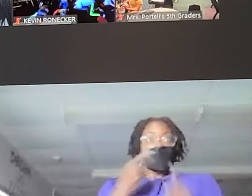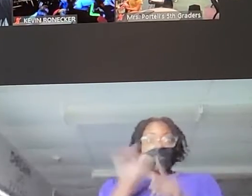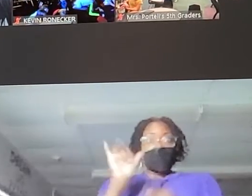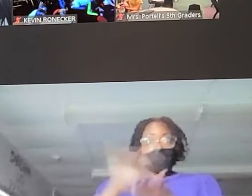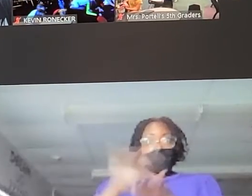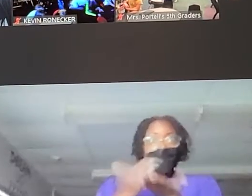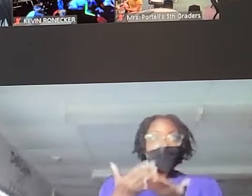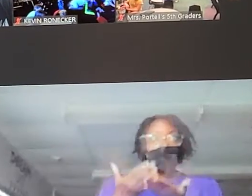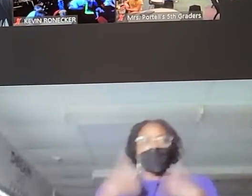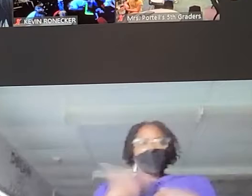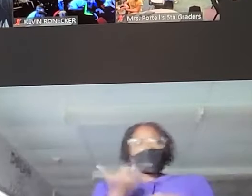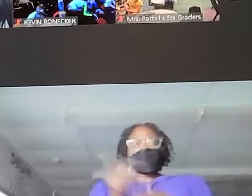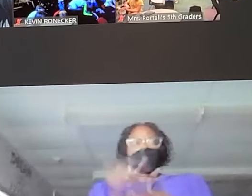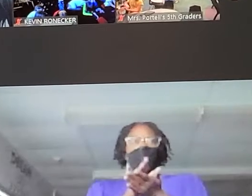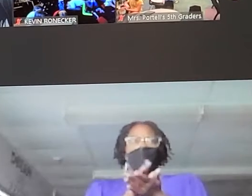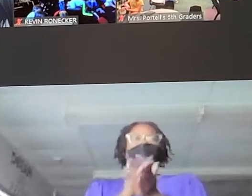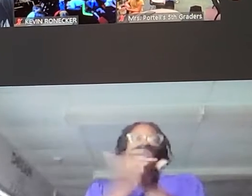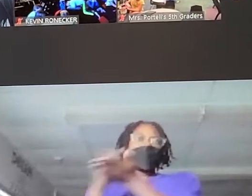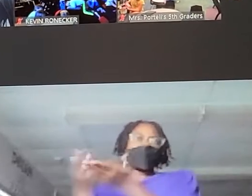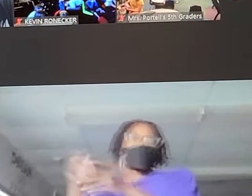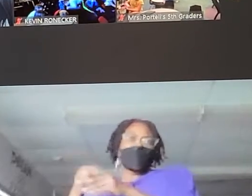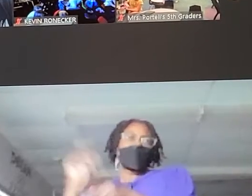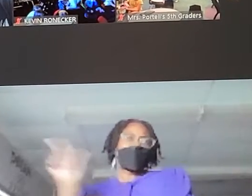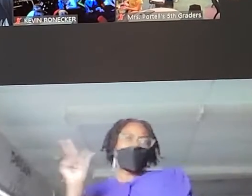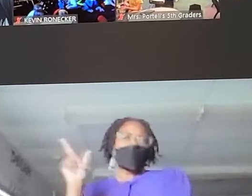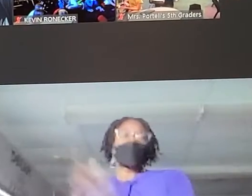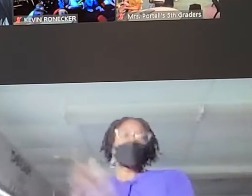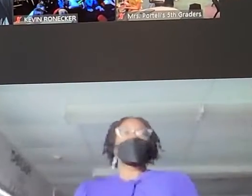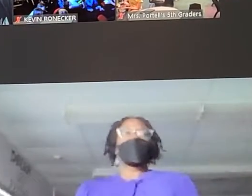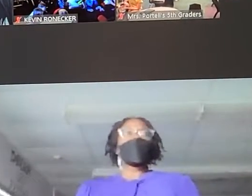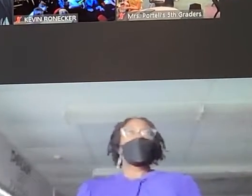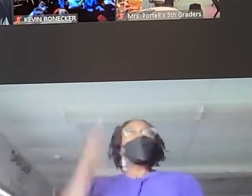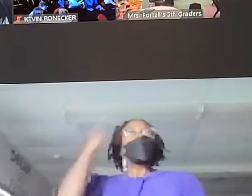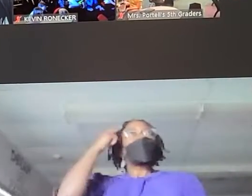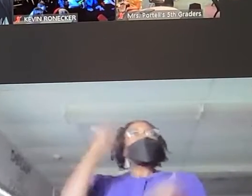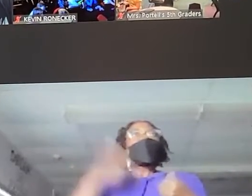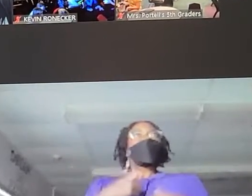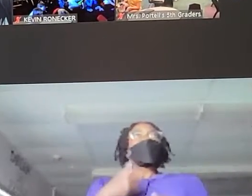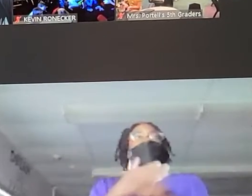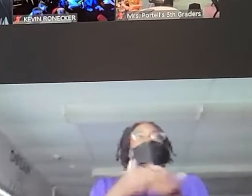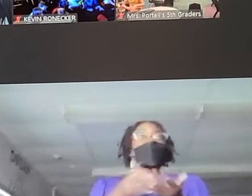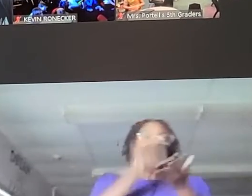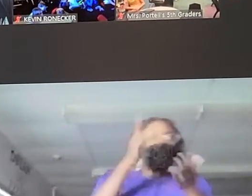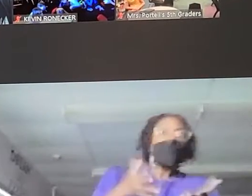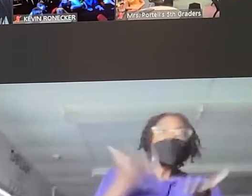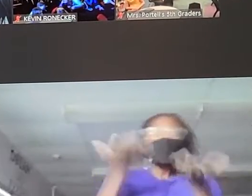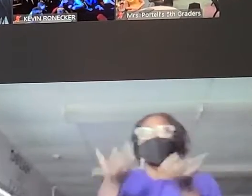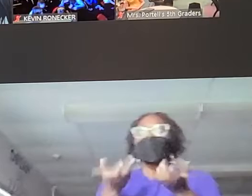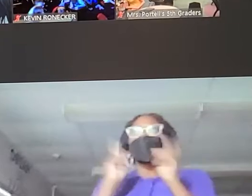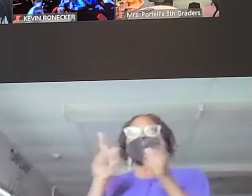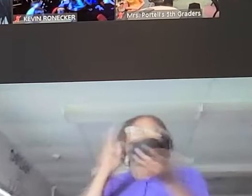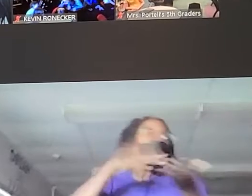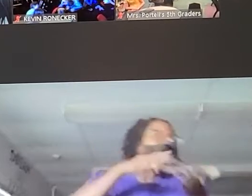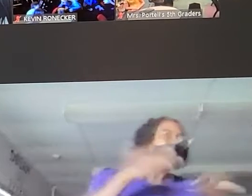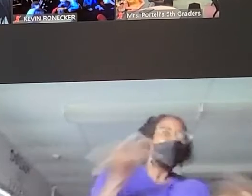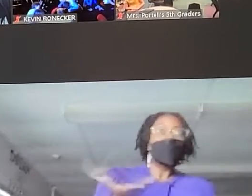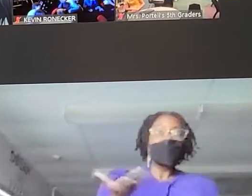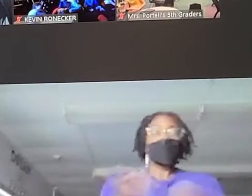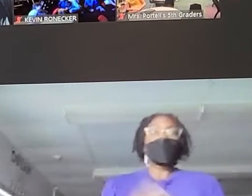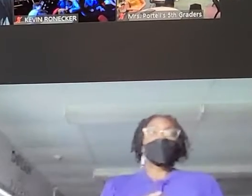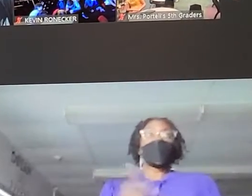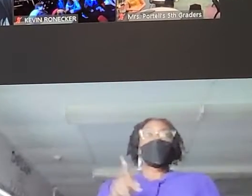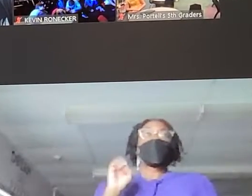have at least a couple of copies in the library because I think we're going to have some boys and girls who are going to want to read it here at Pond Elementary